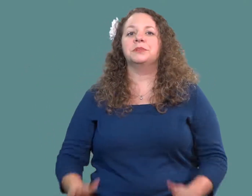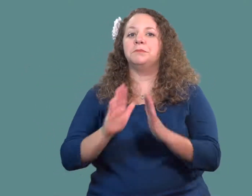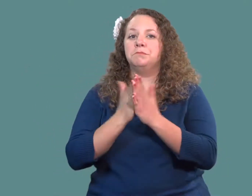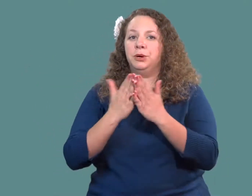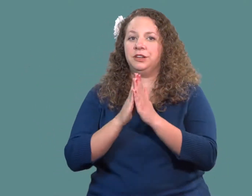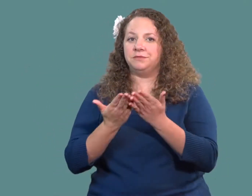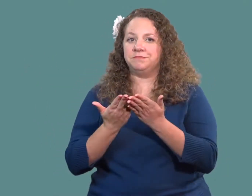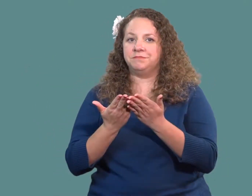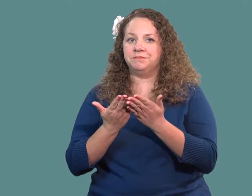Book.